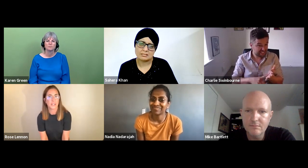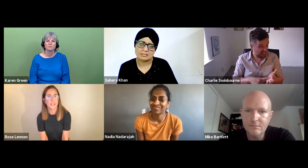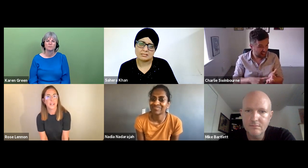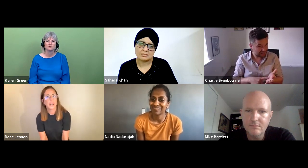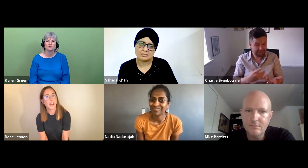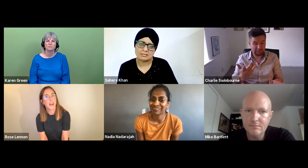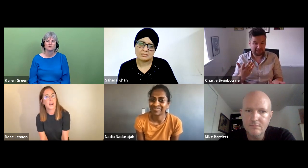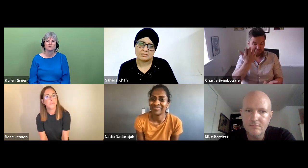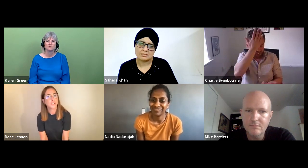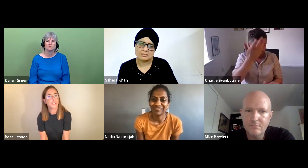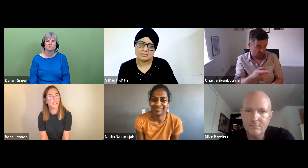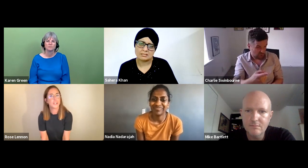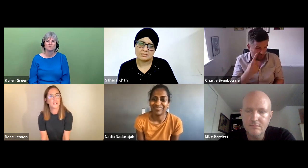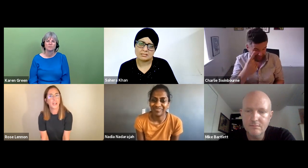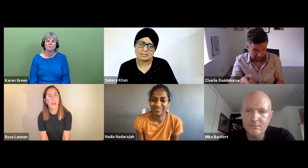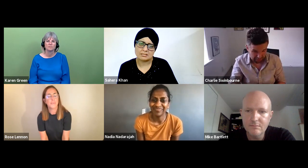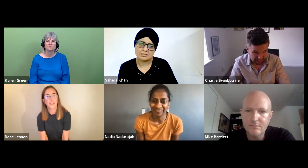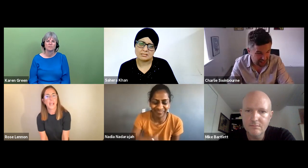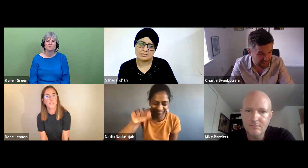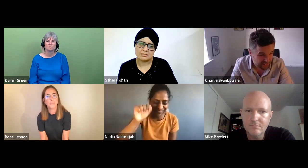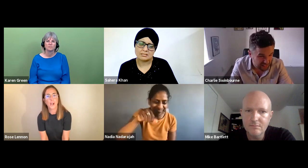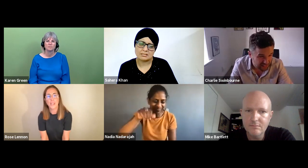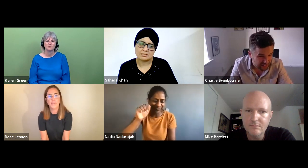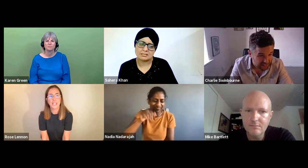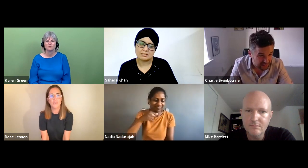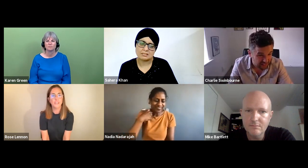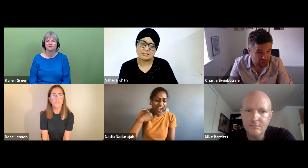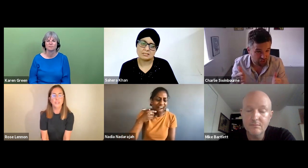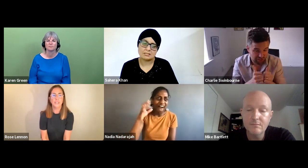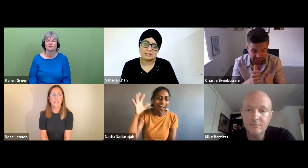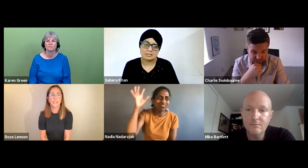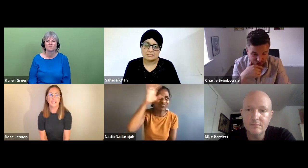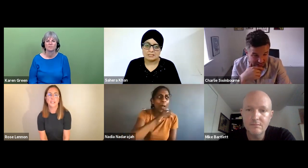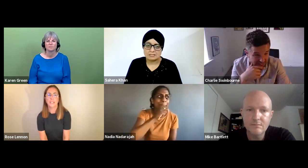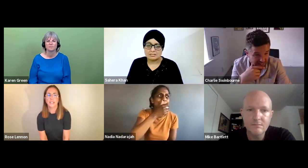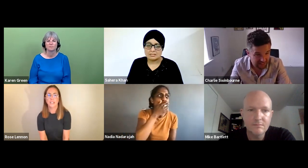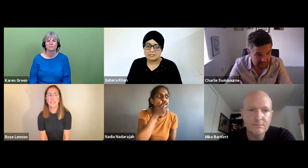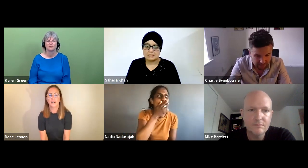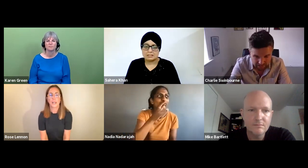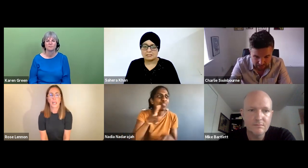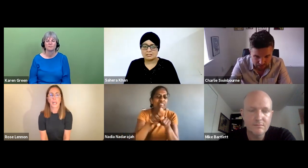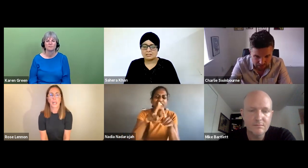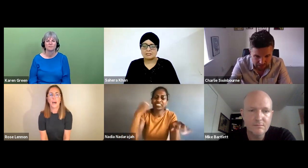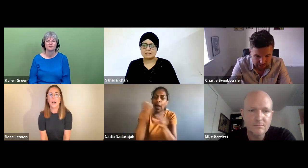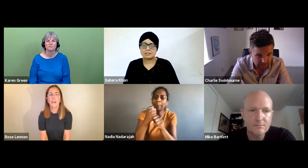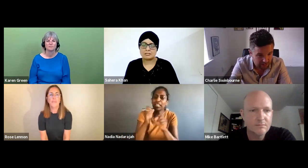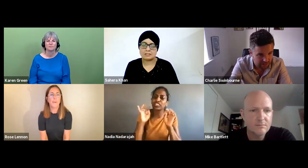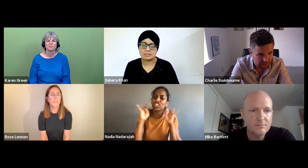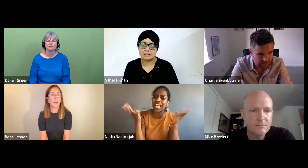translations, should they have copyright of their material? I